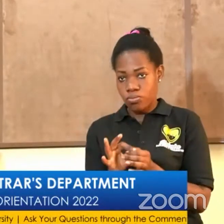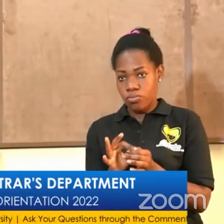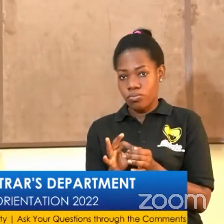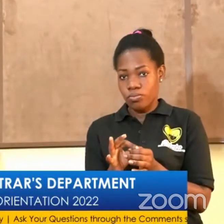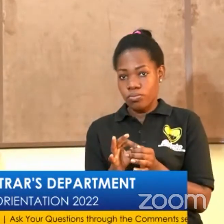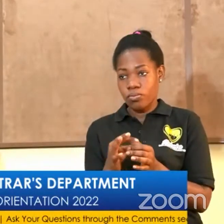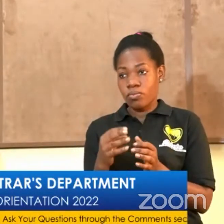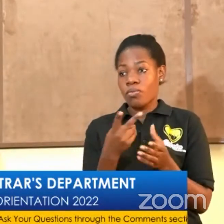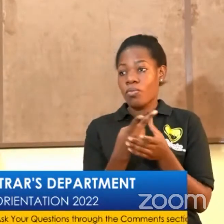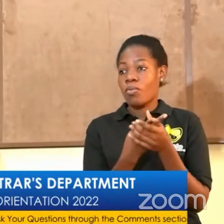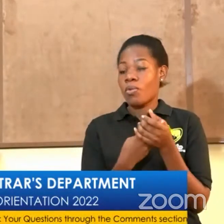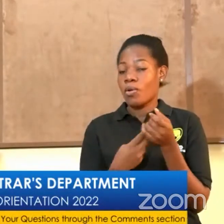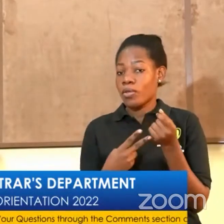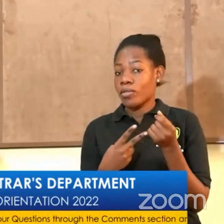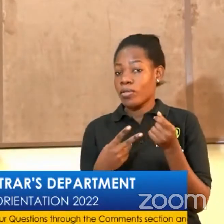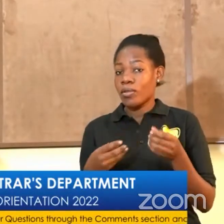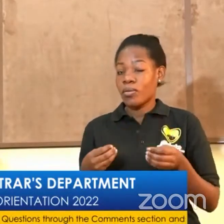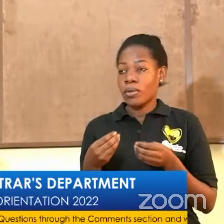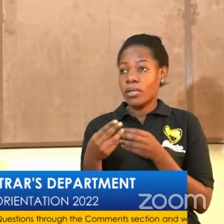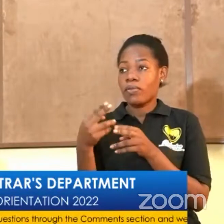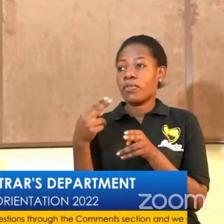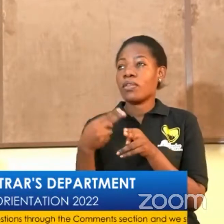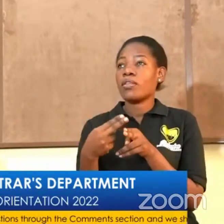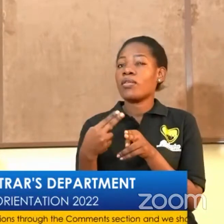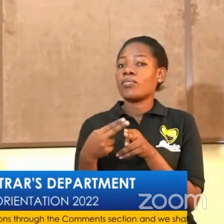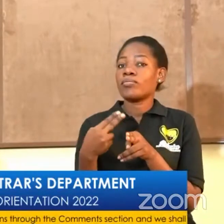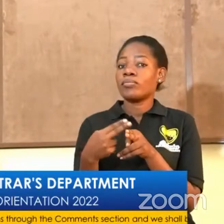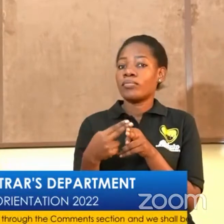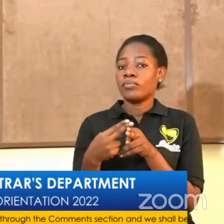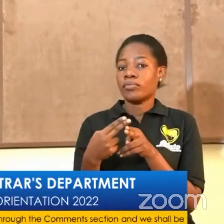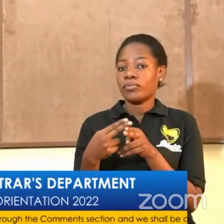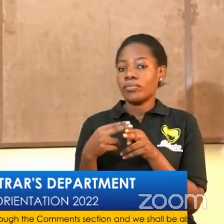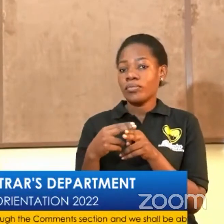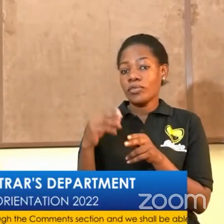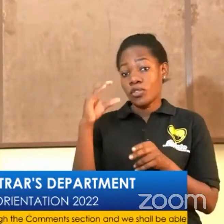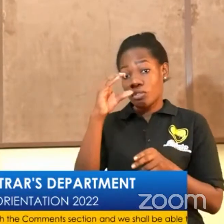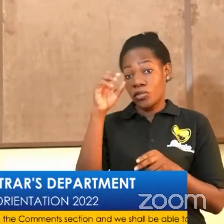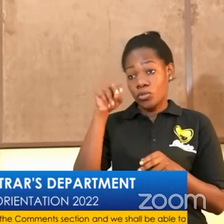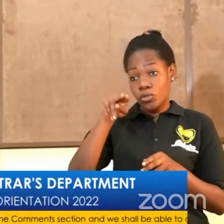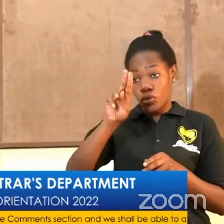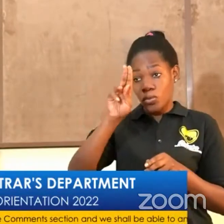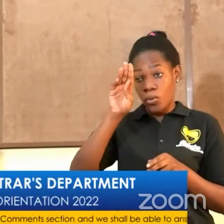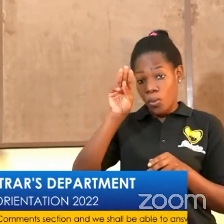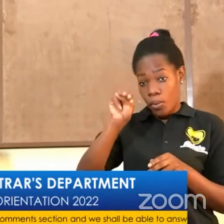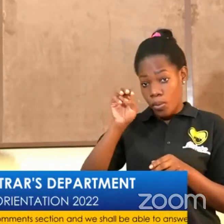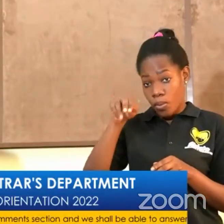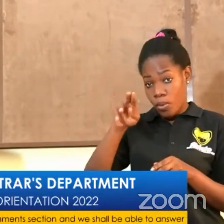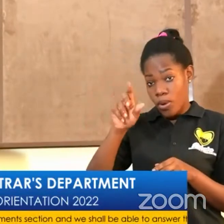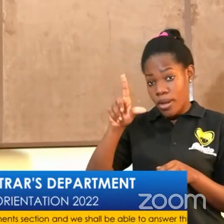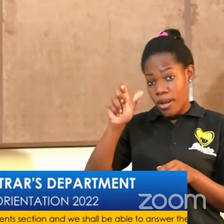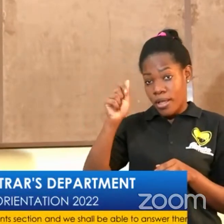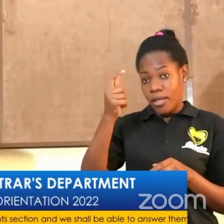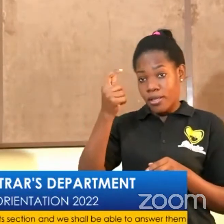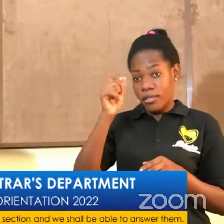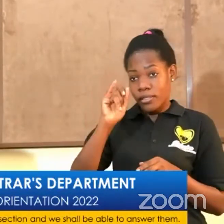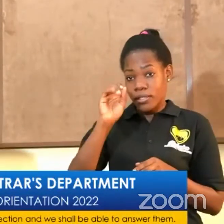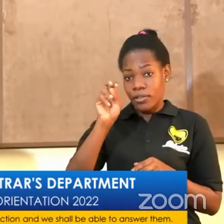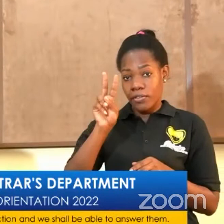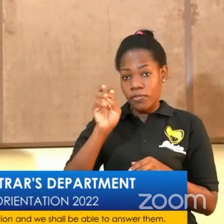it a cumulative grade point average,